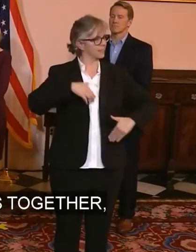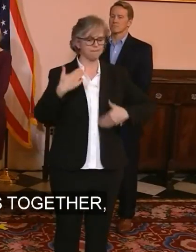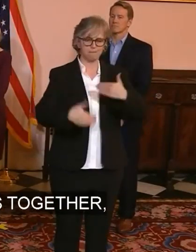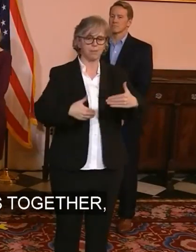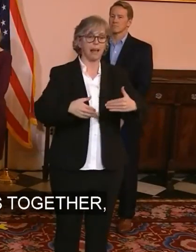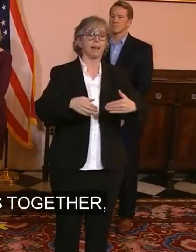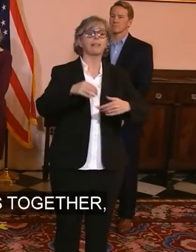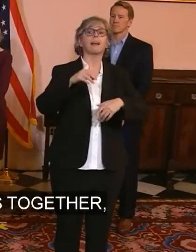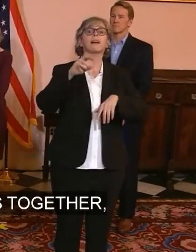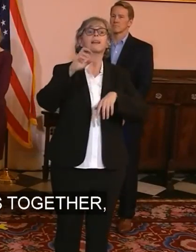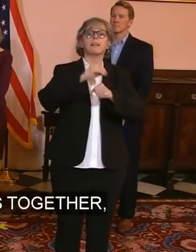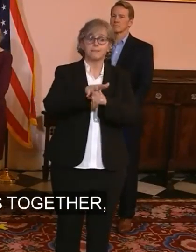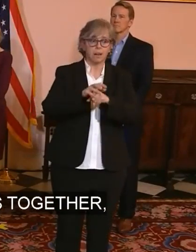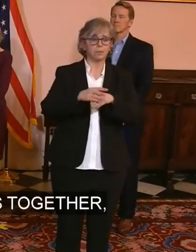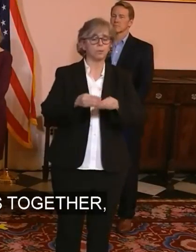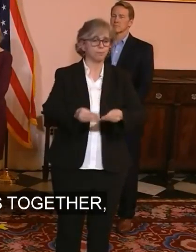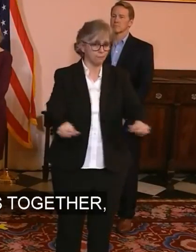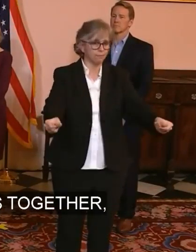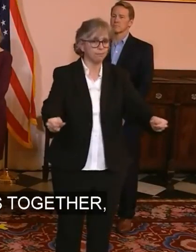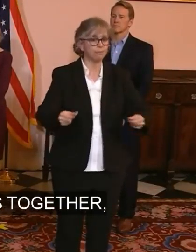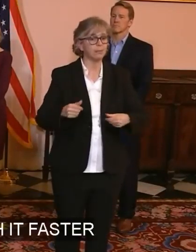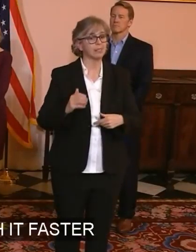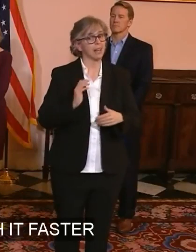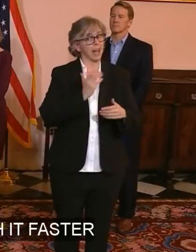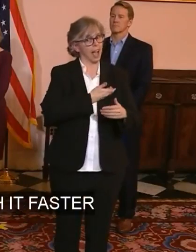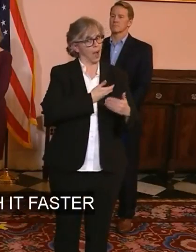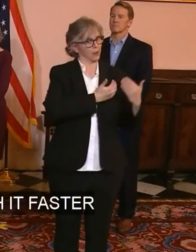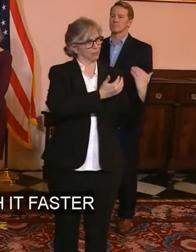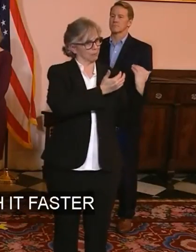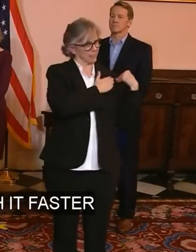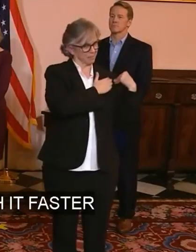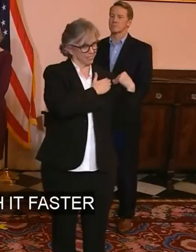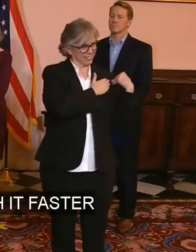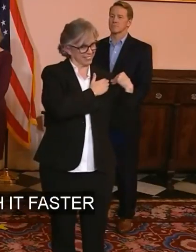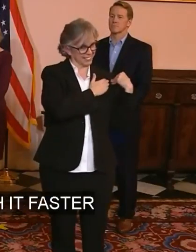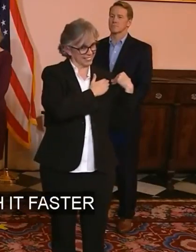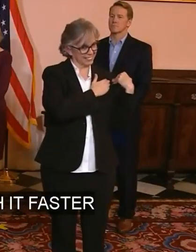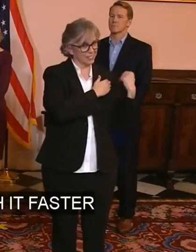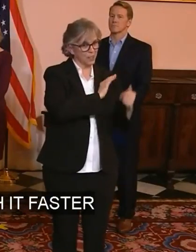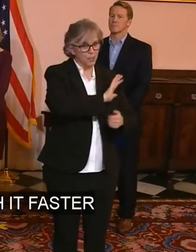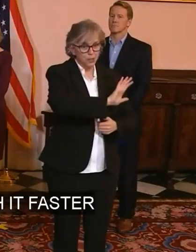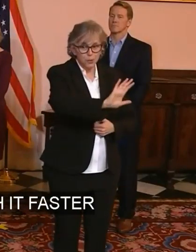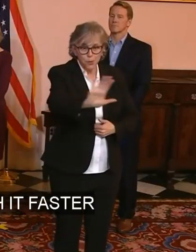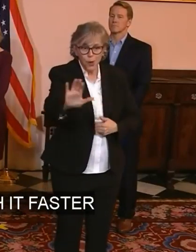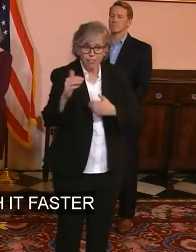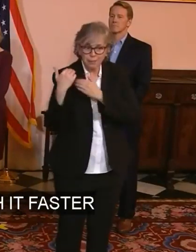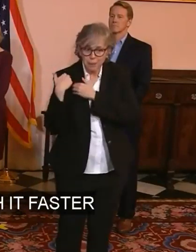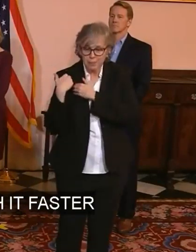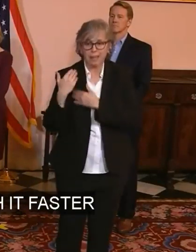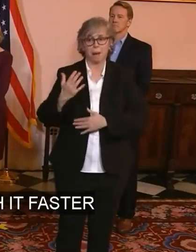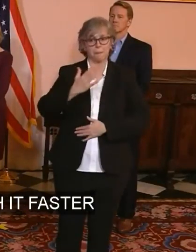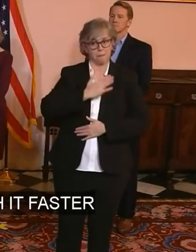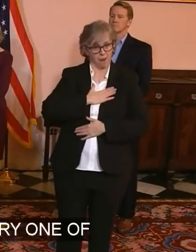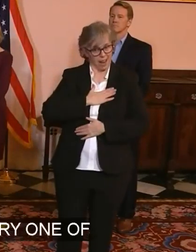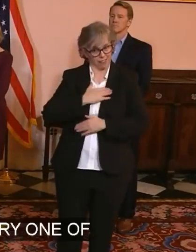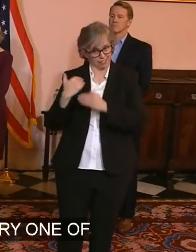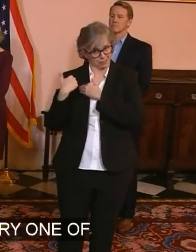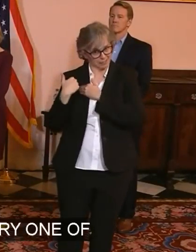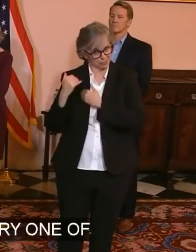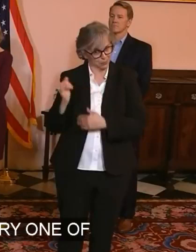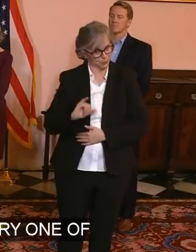It's on us, each and every one of us. And it will take each one of us, certainly, to